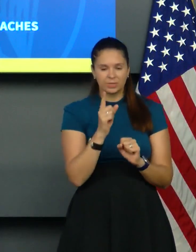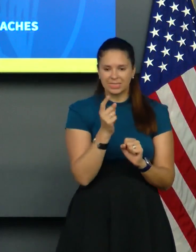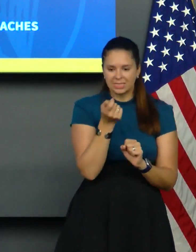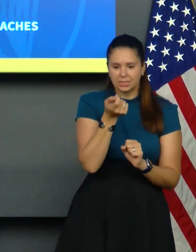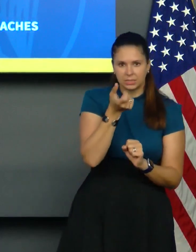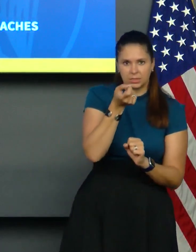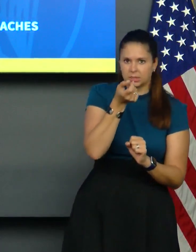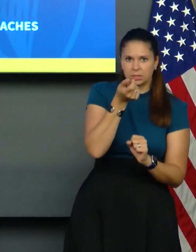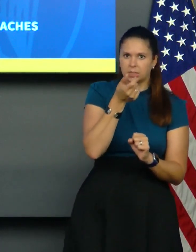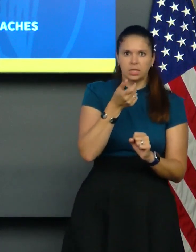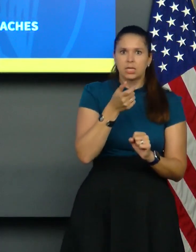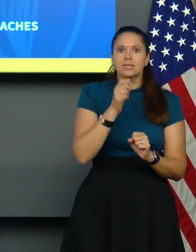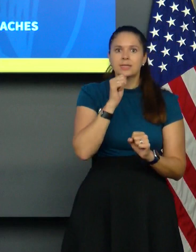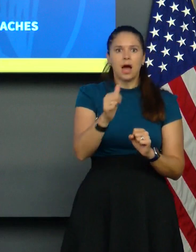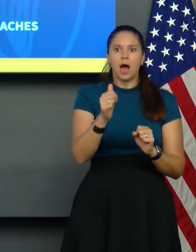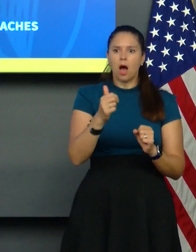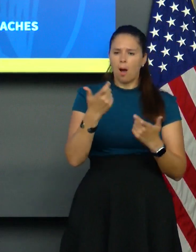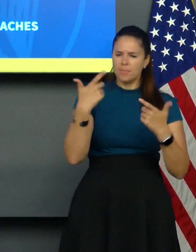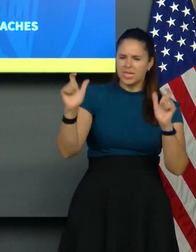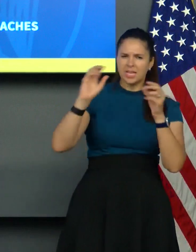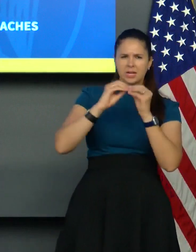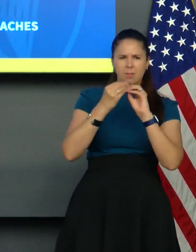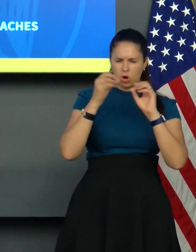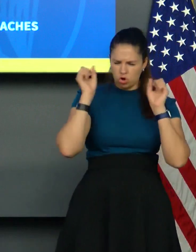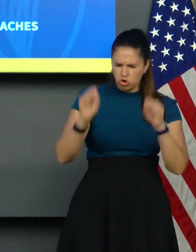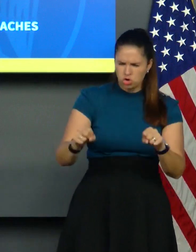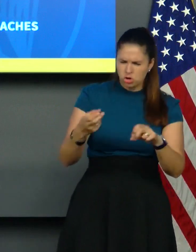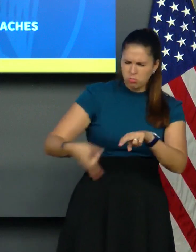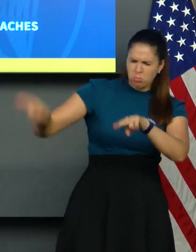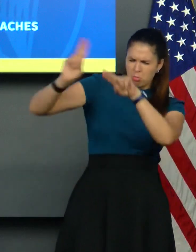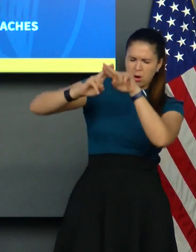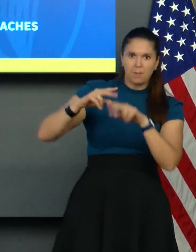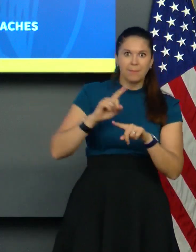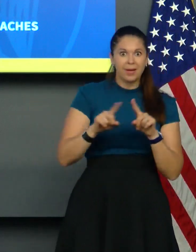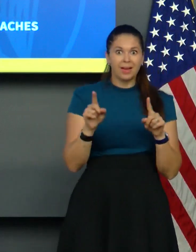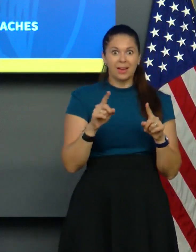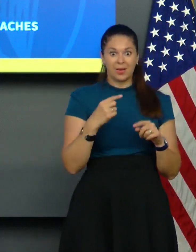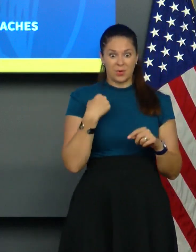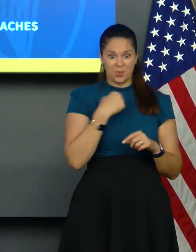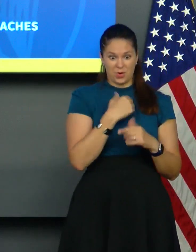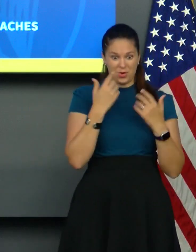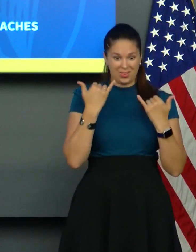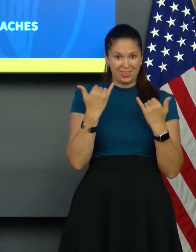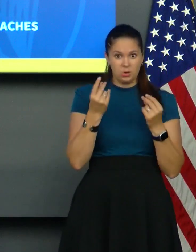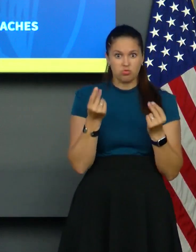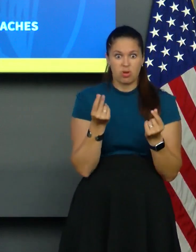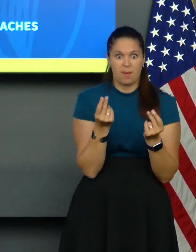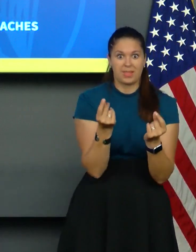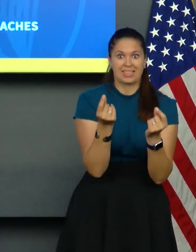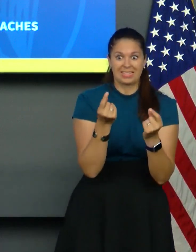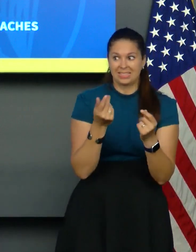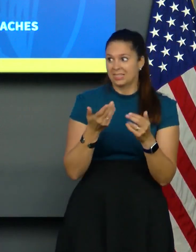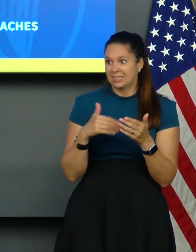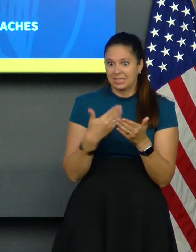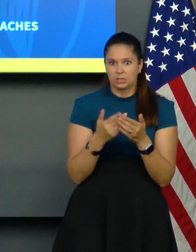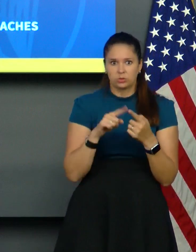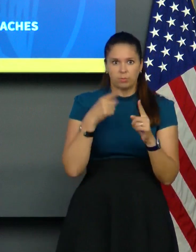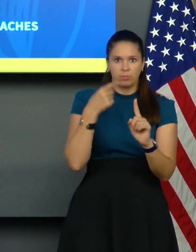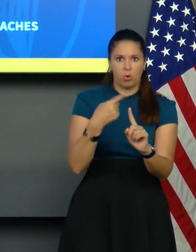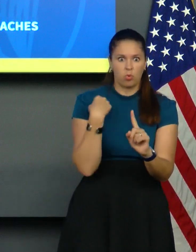They're not big numbers. And we are rapidly getting to the point where we could have a